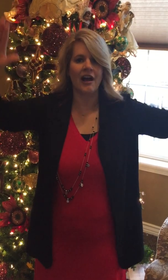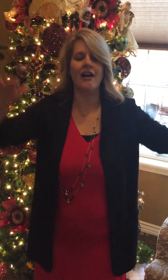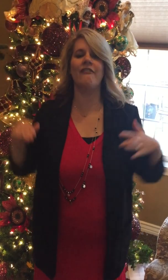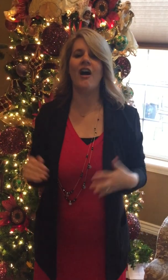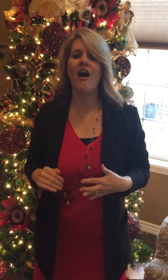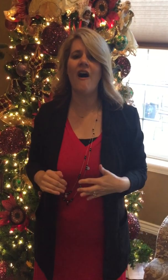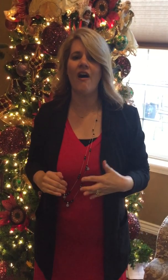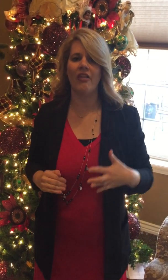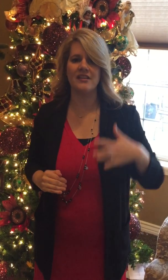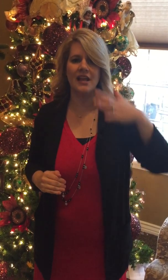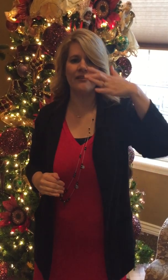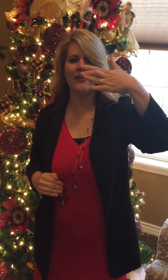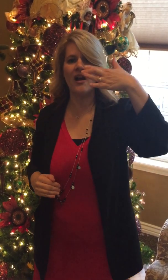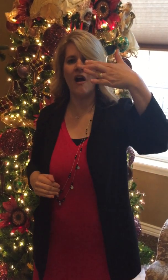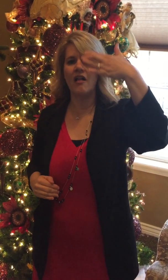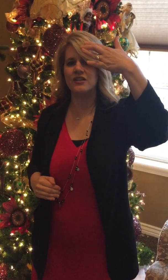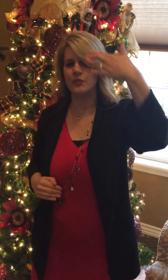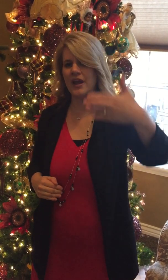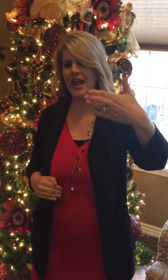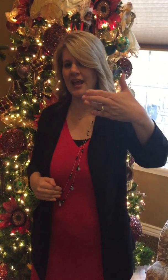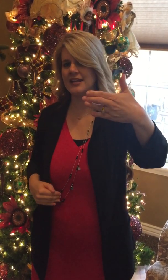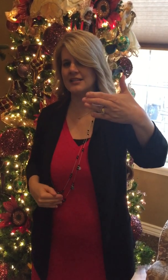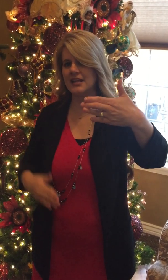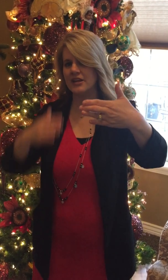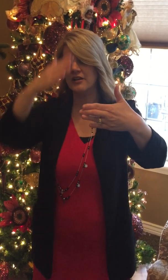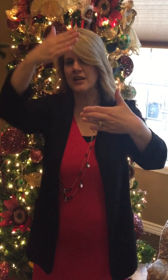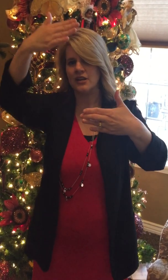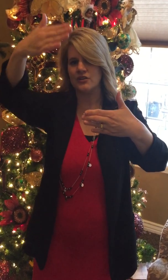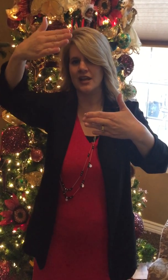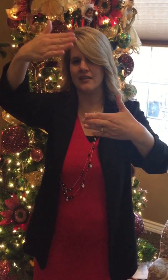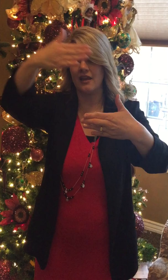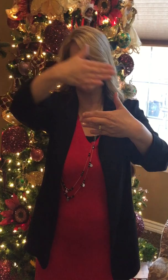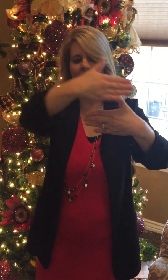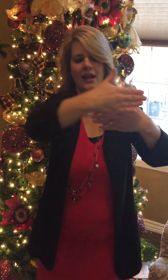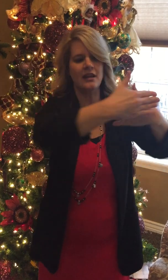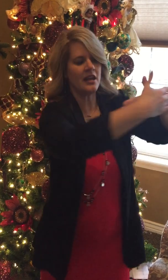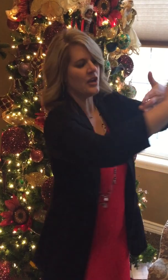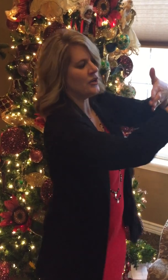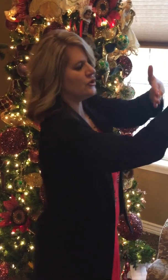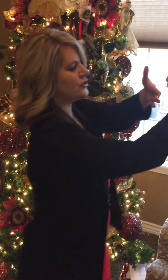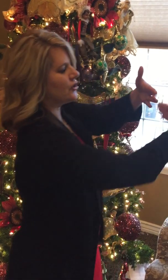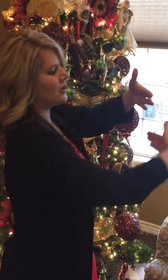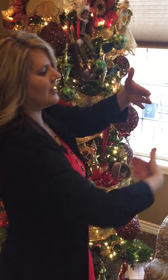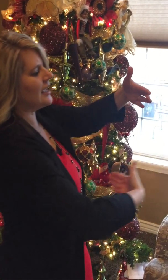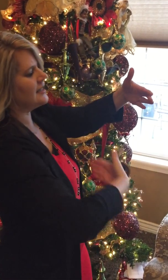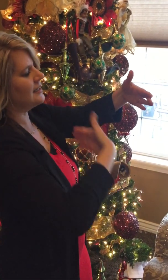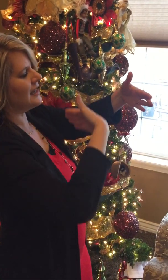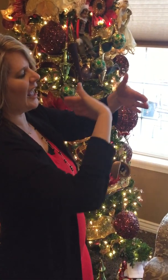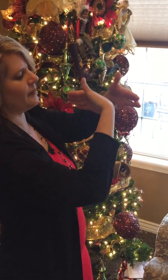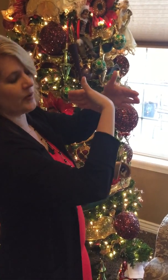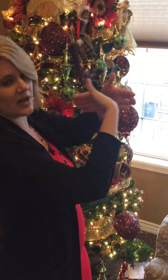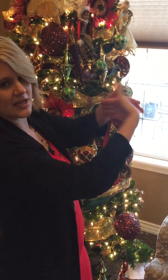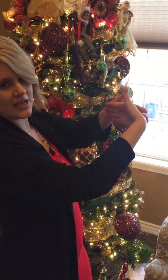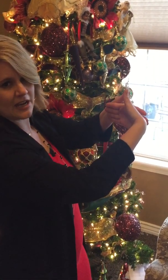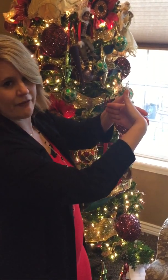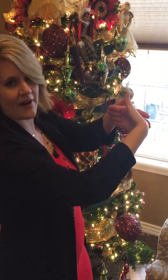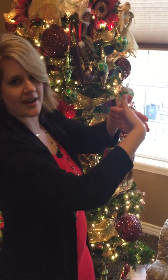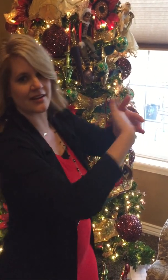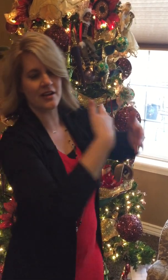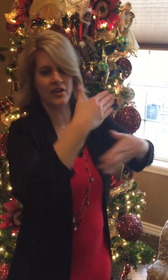of all. The sign for all is one hand is here. You take the other hand, circle it, and put it in front.